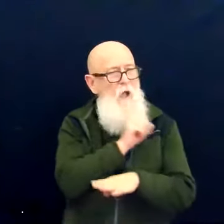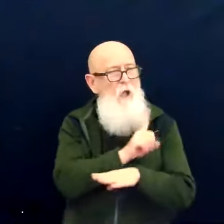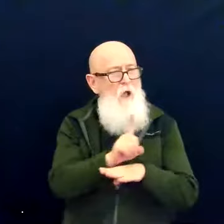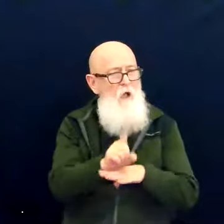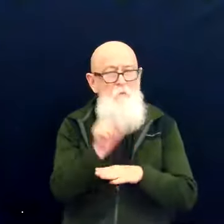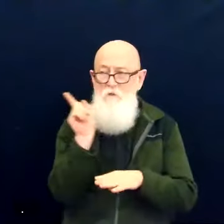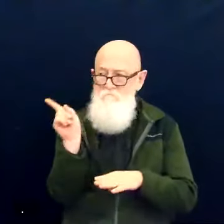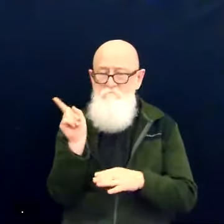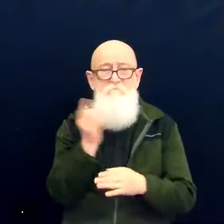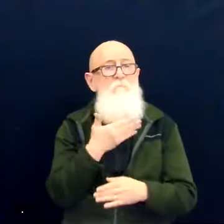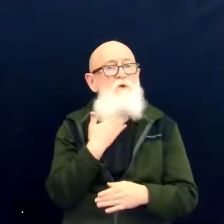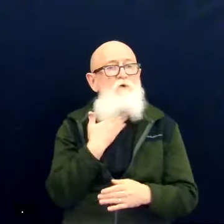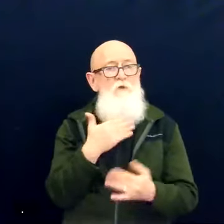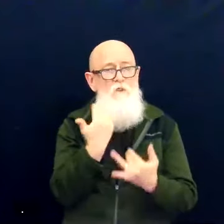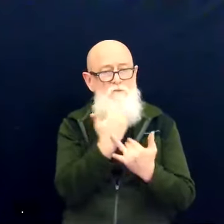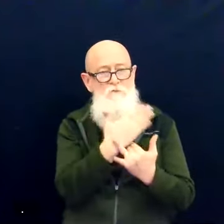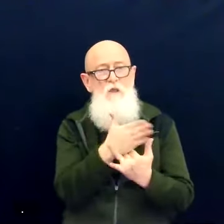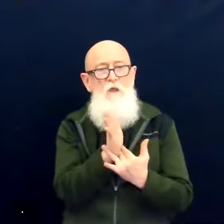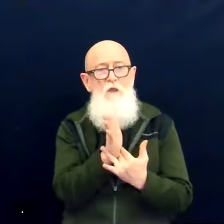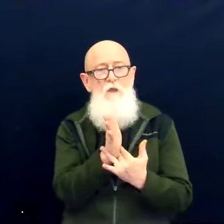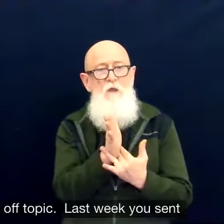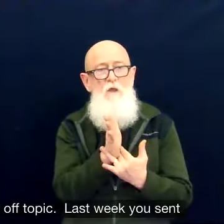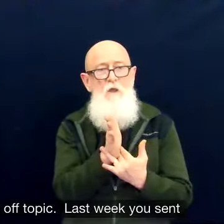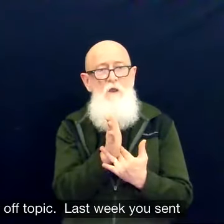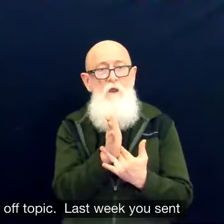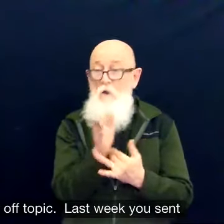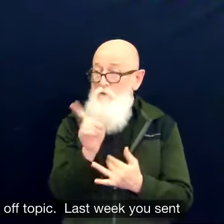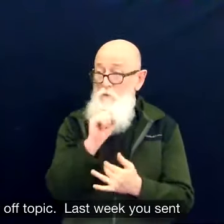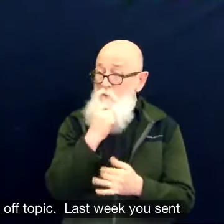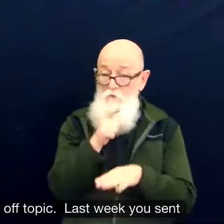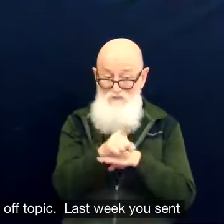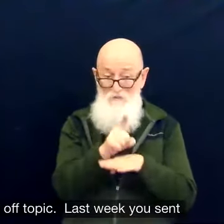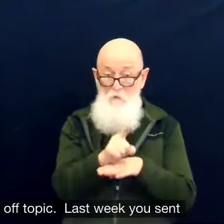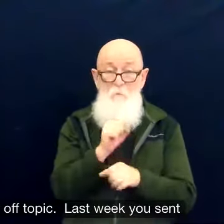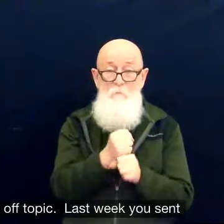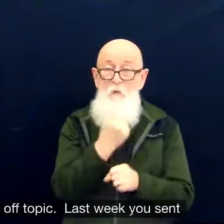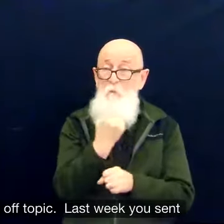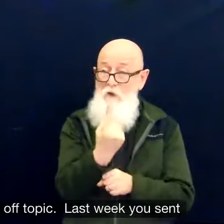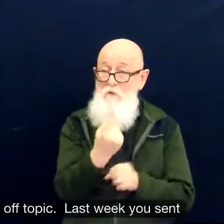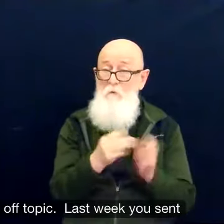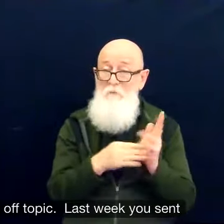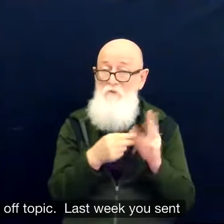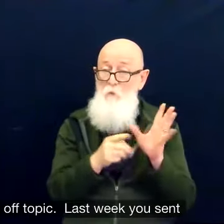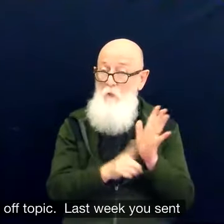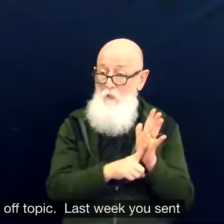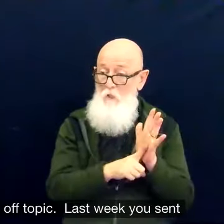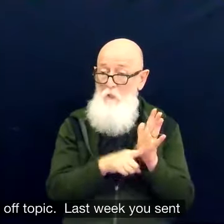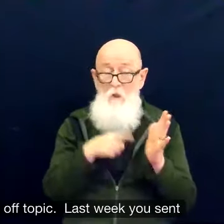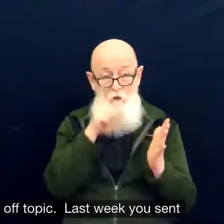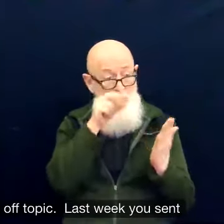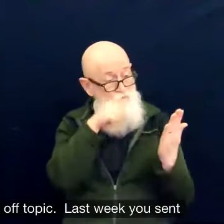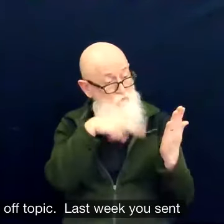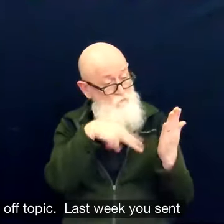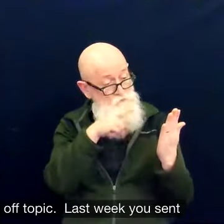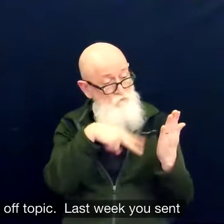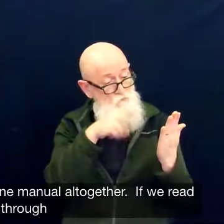out one. You sent out some. Oh, so you're going to do one manual altogether. So if we read through that online, will we set up